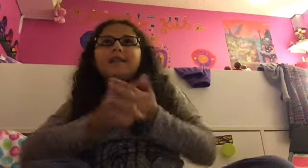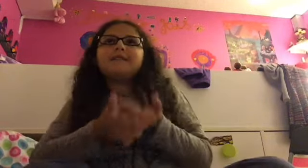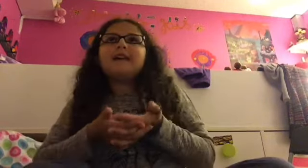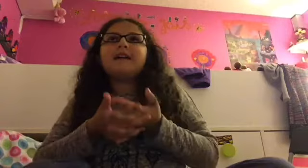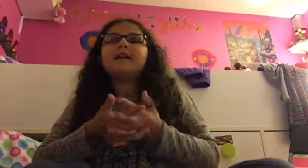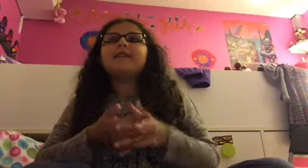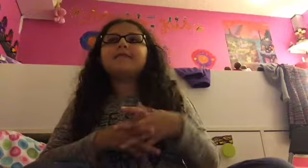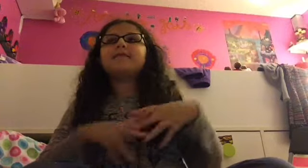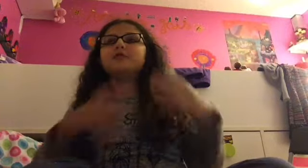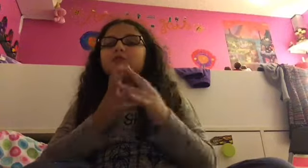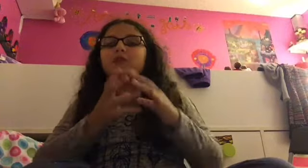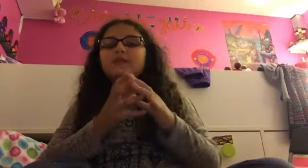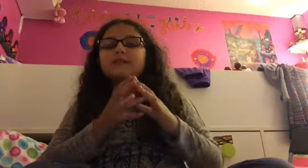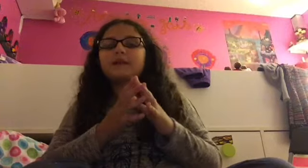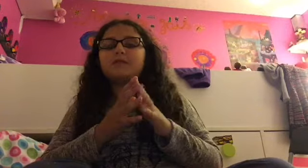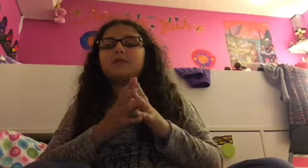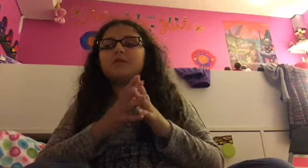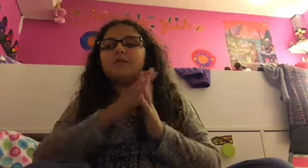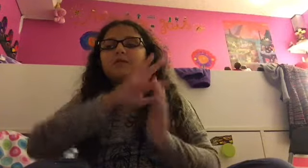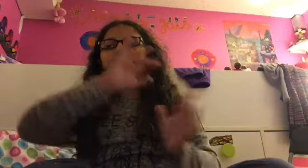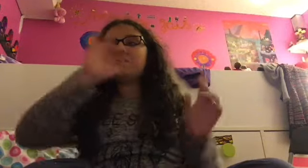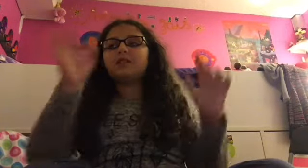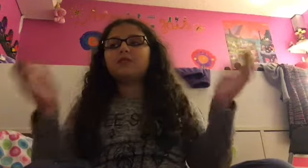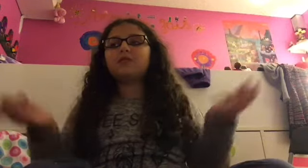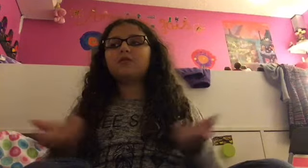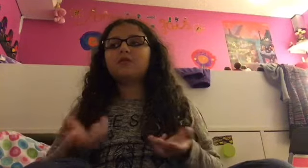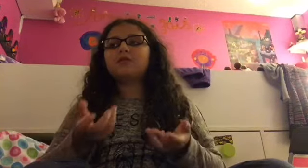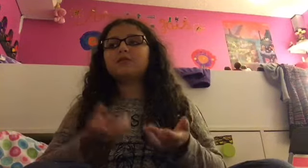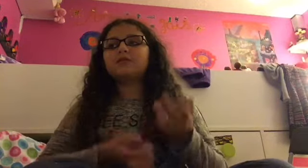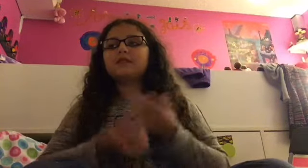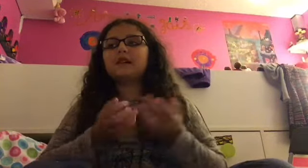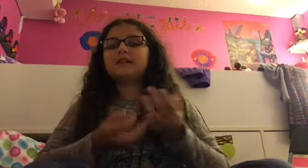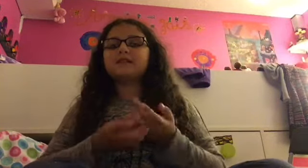yo habla mucho español, todos las,